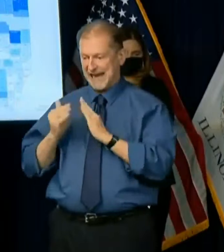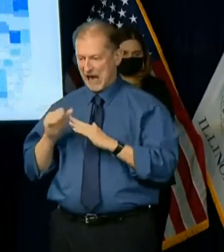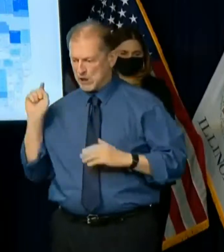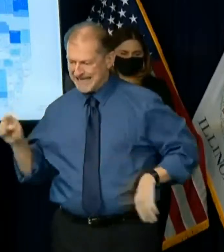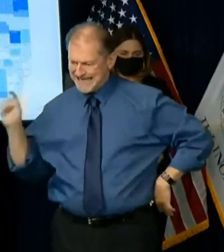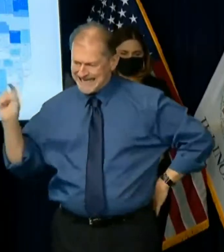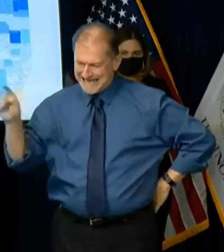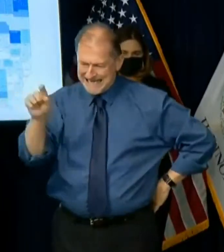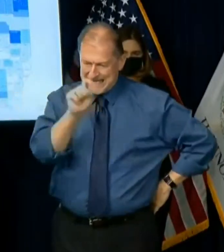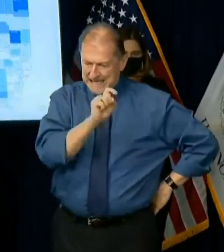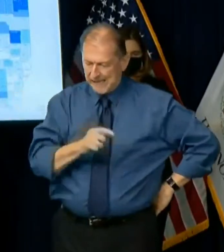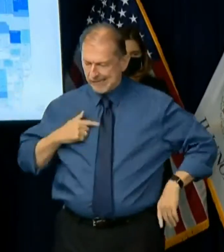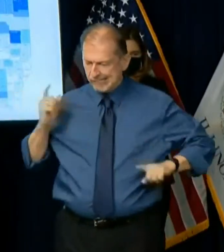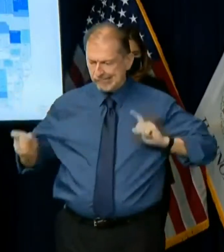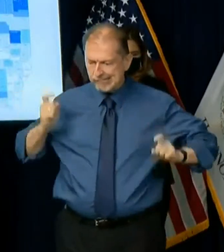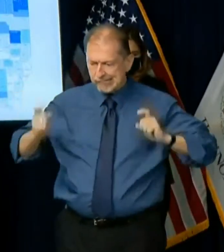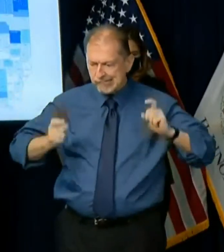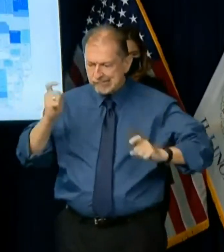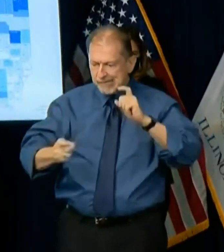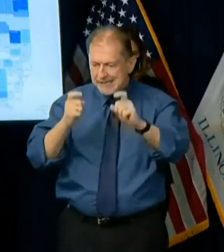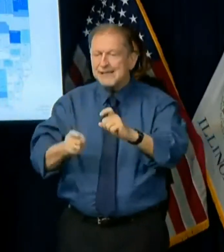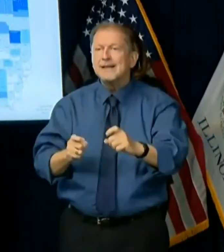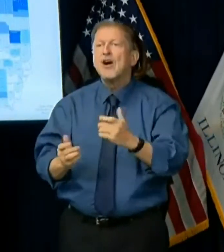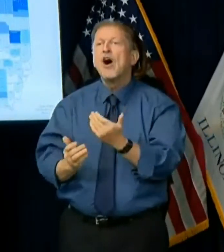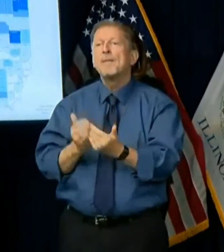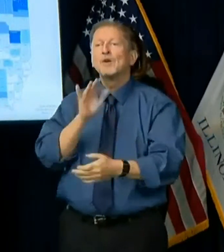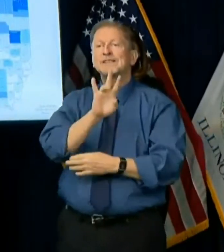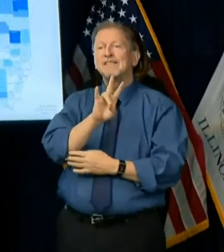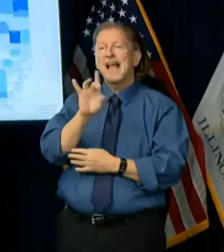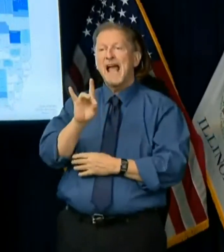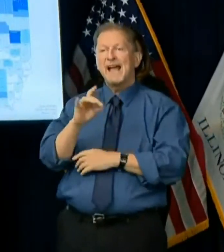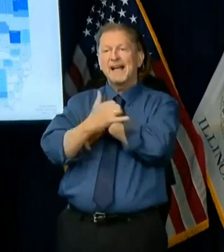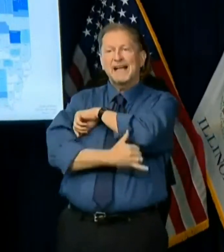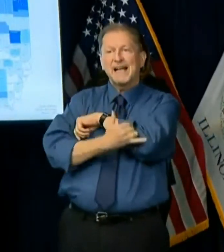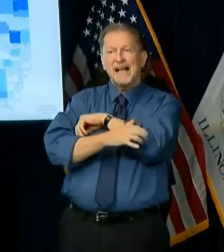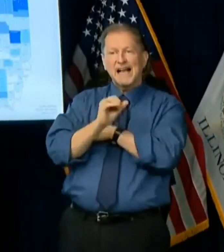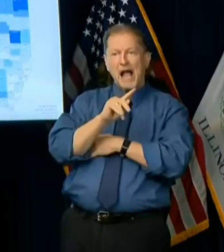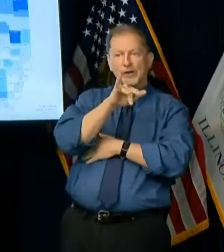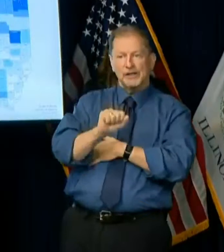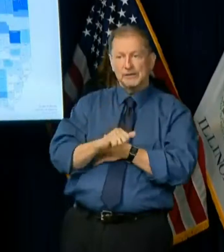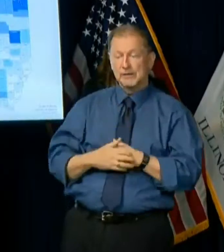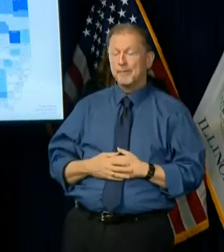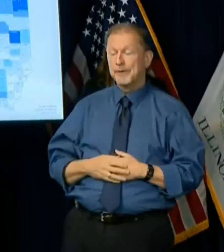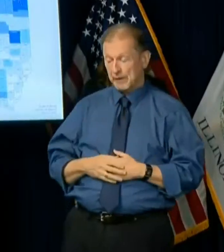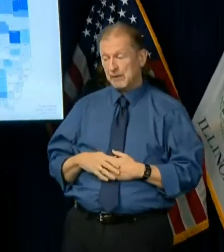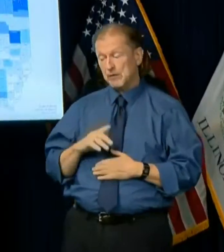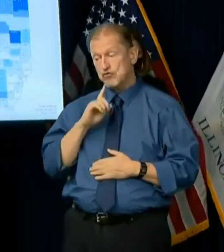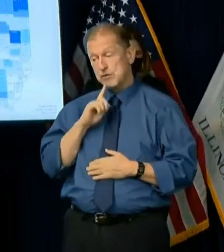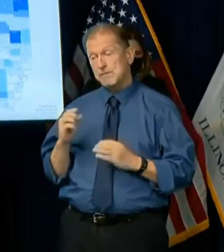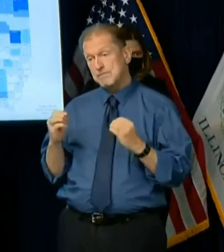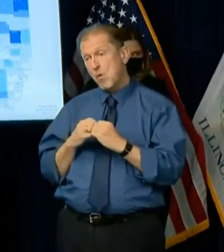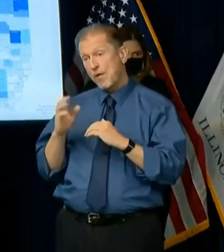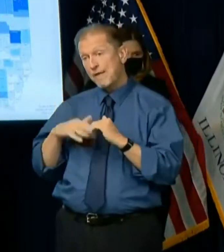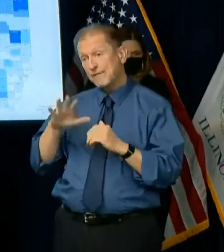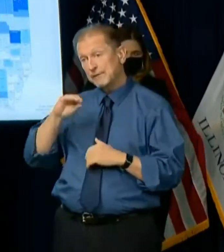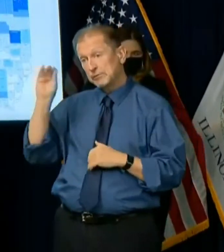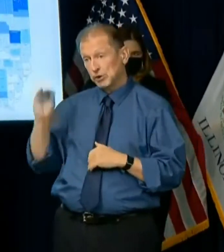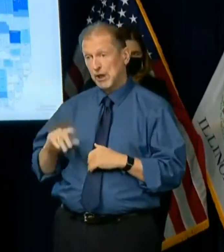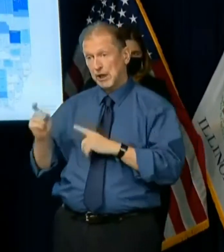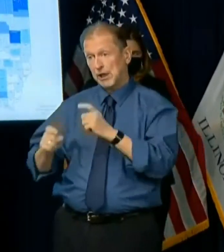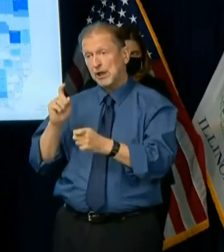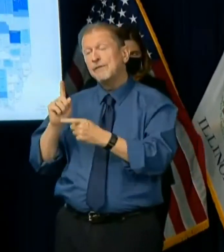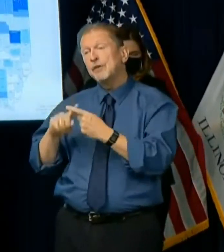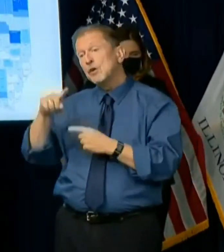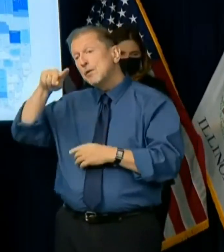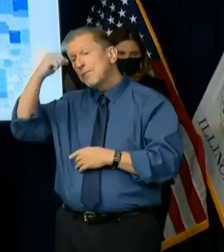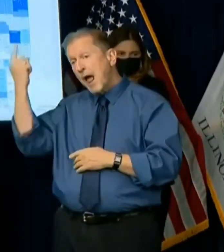across 78 of our 102 counties, more than half of which went to minority business owners.